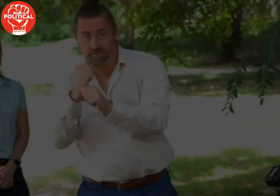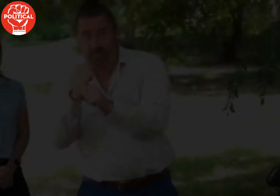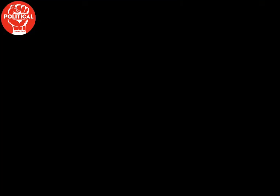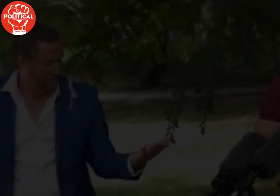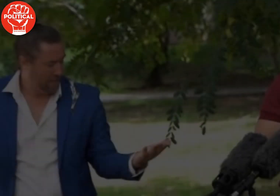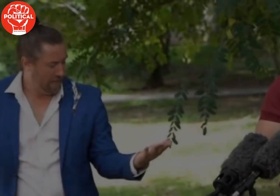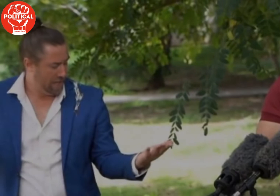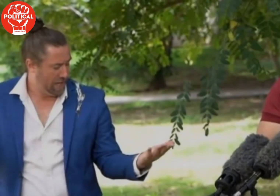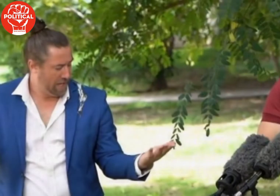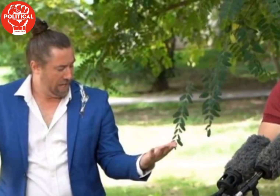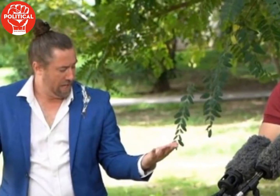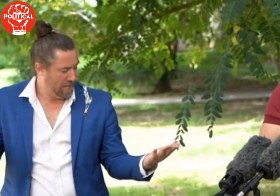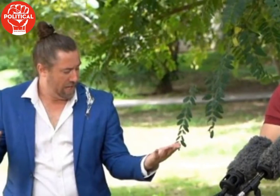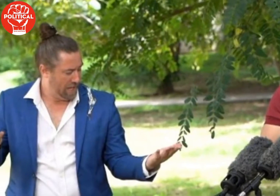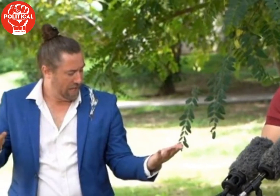government press conference.